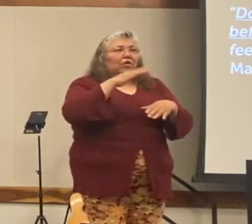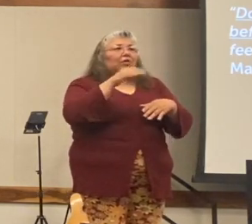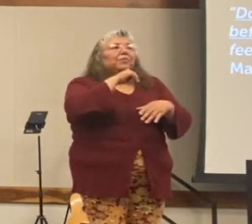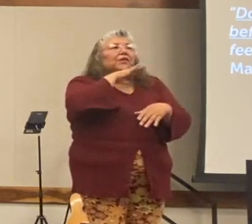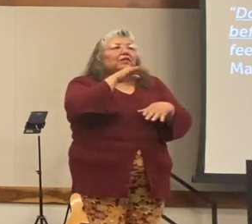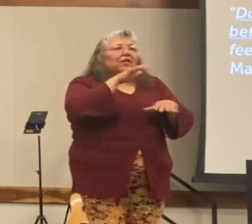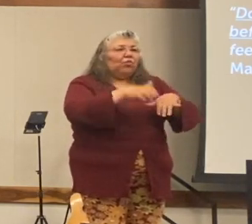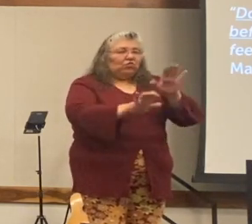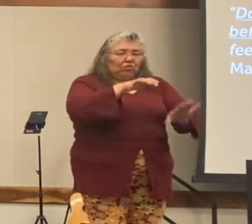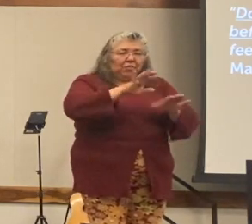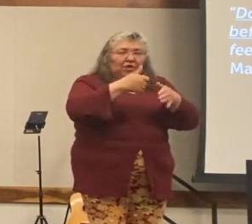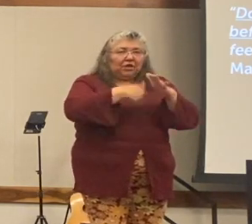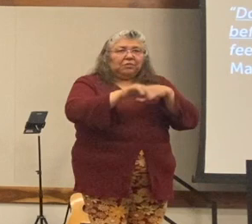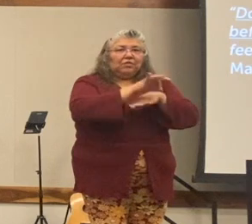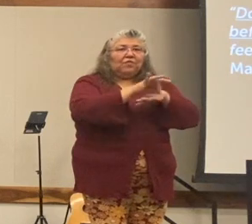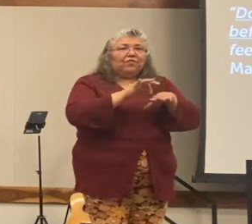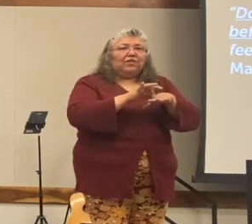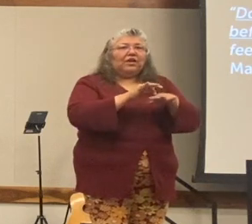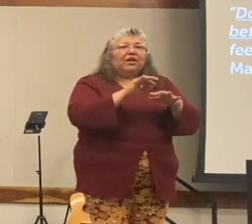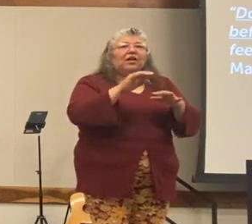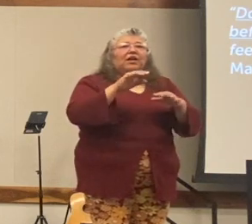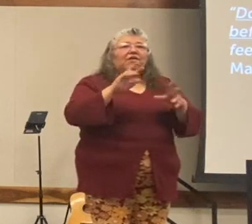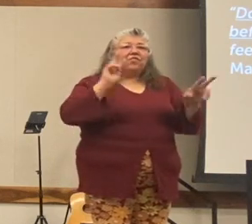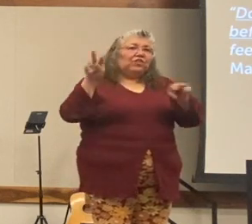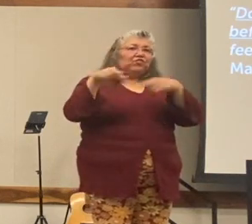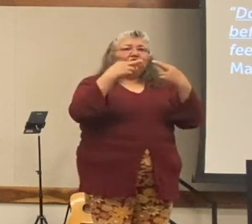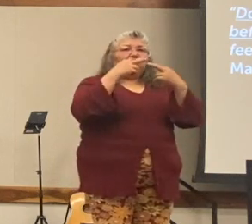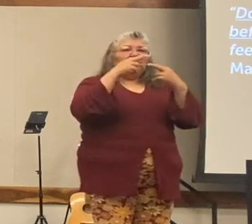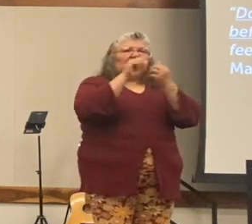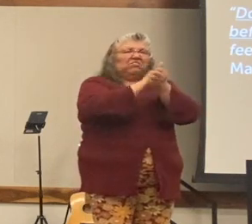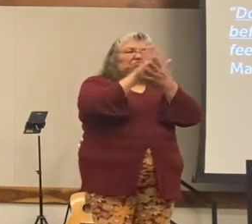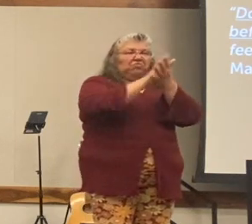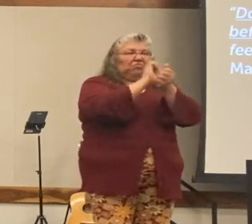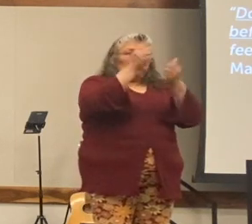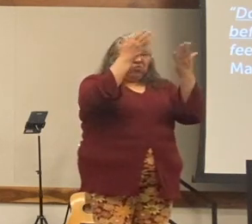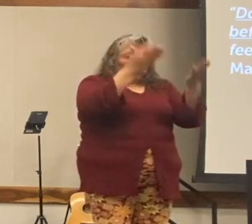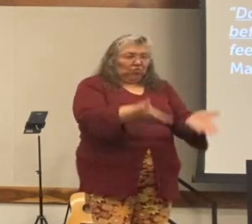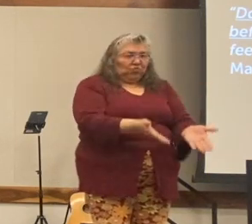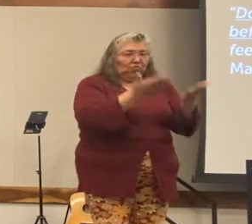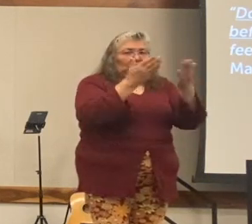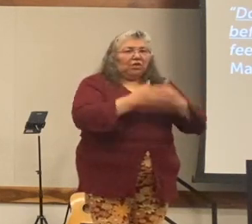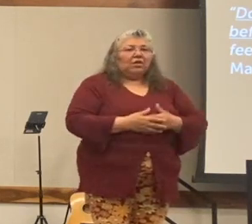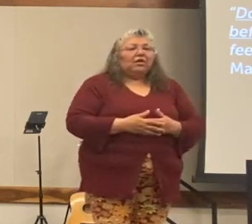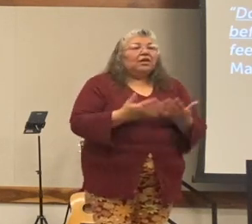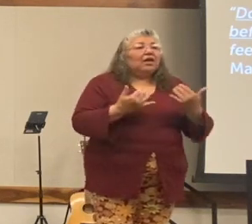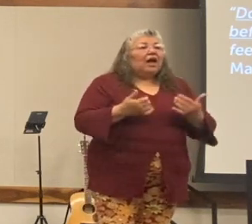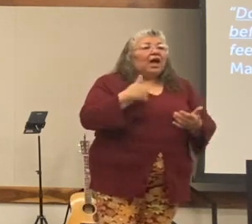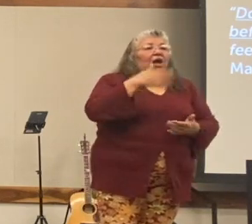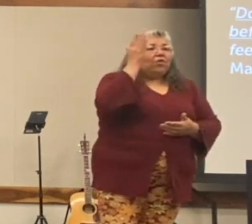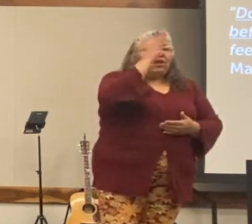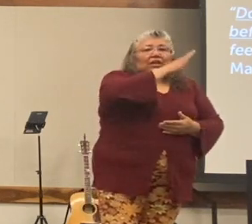them under their feet, turn, and tear you to pieces. Listen to me.